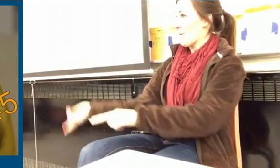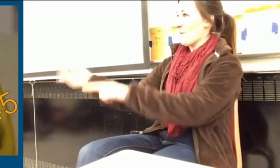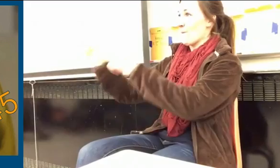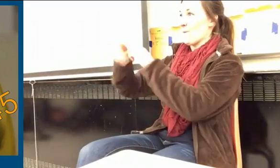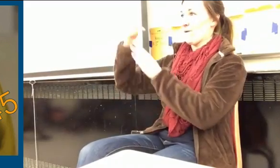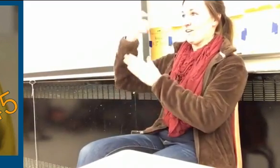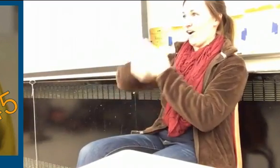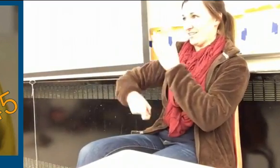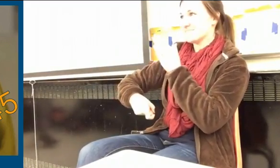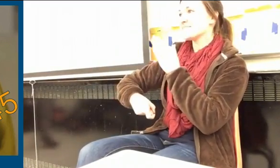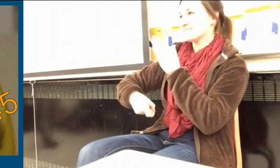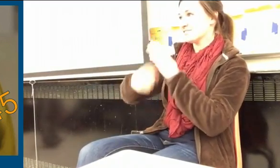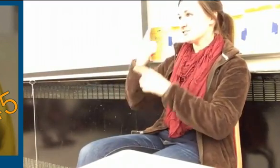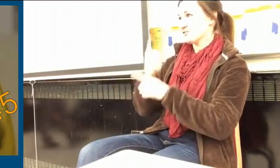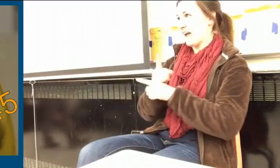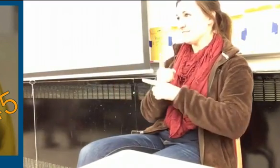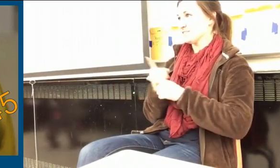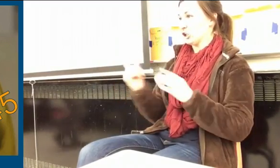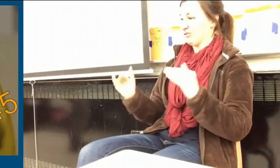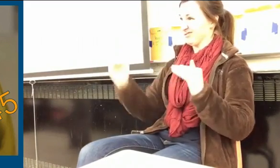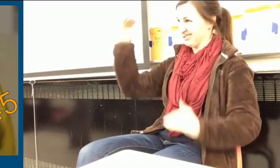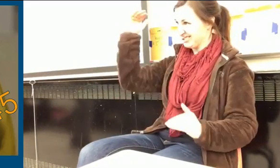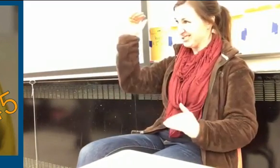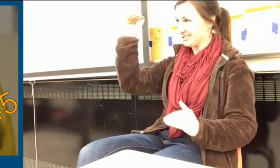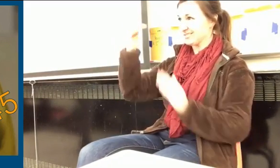$138.48. That's not actually that much. Hey,